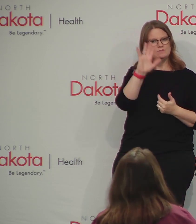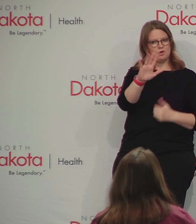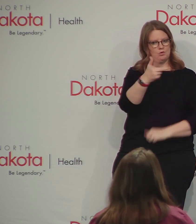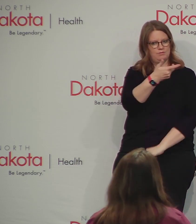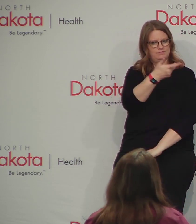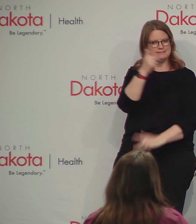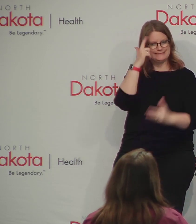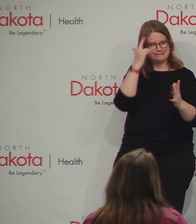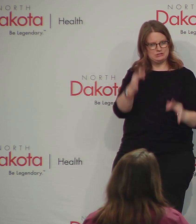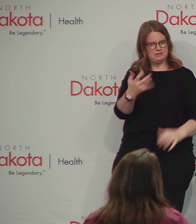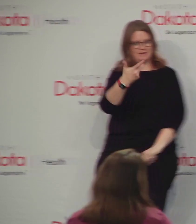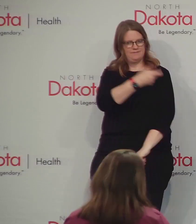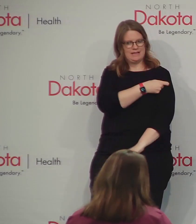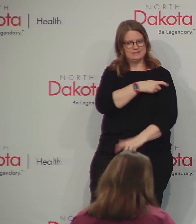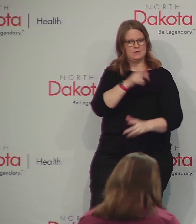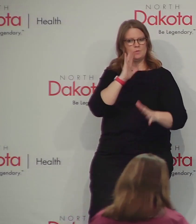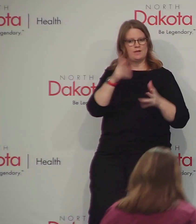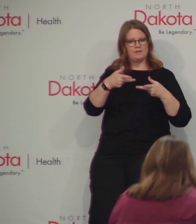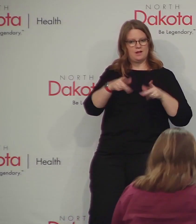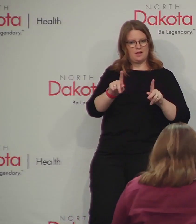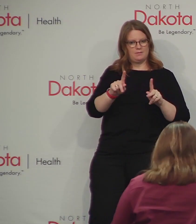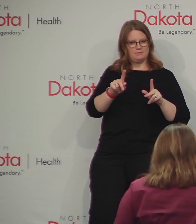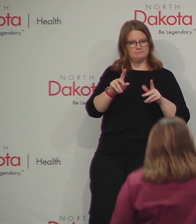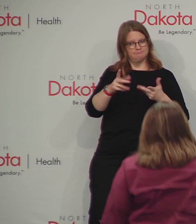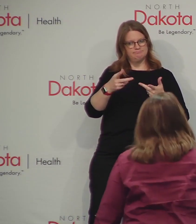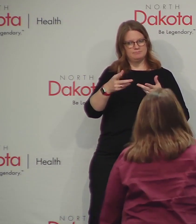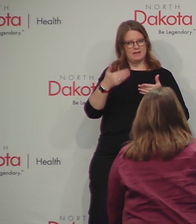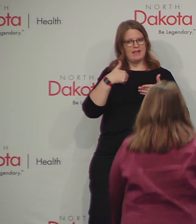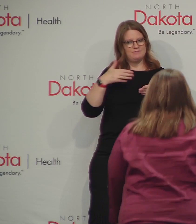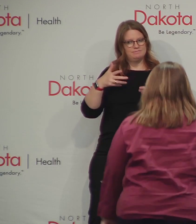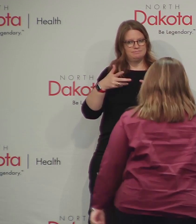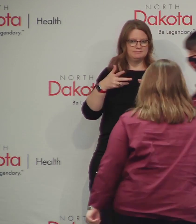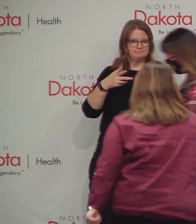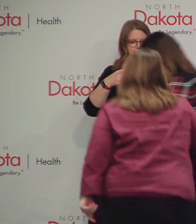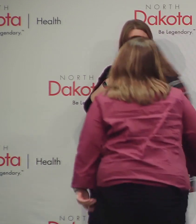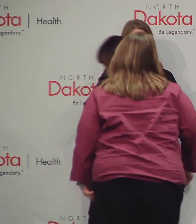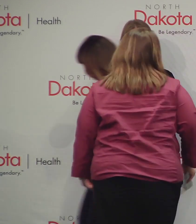vaccinated, and then we'll have an opportunity to see her get vaccinated.